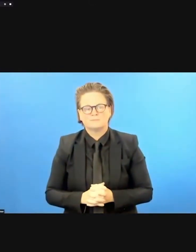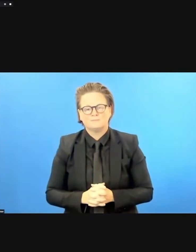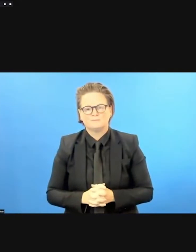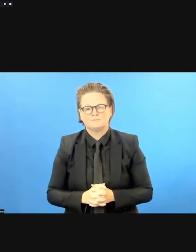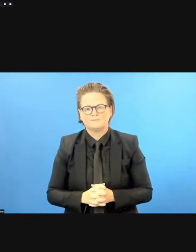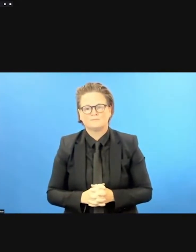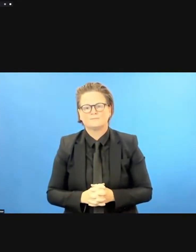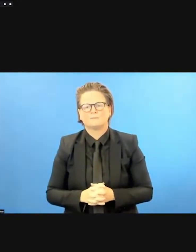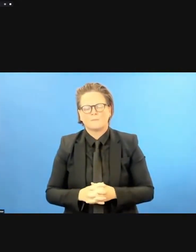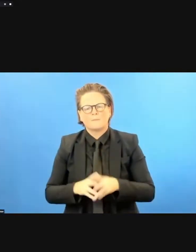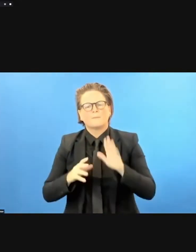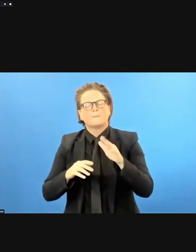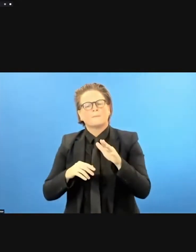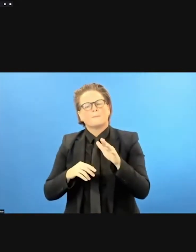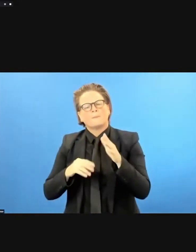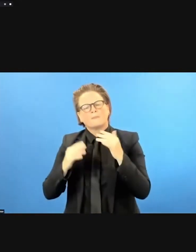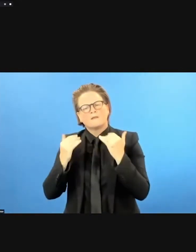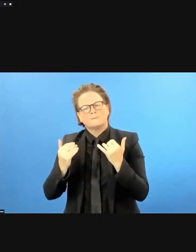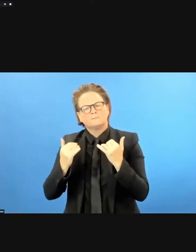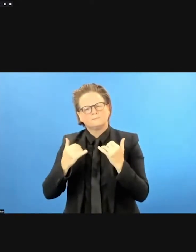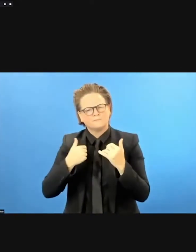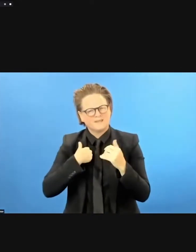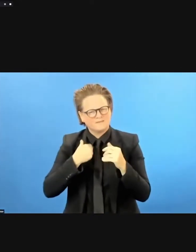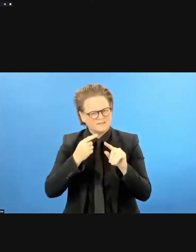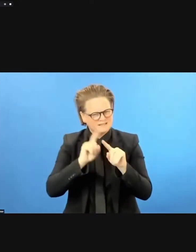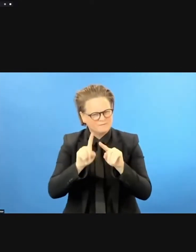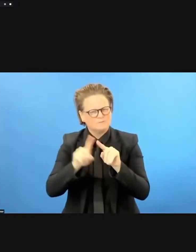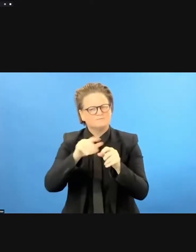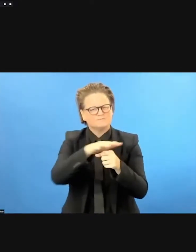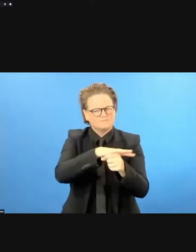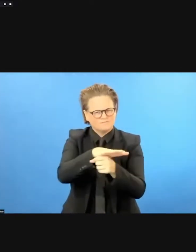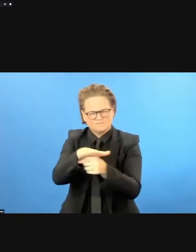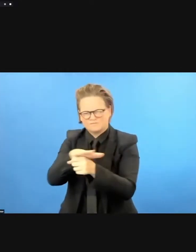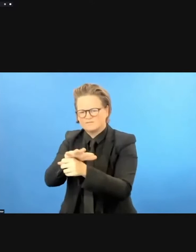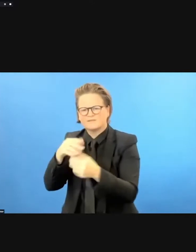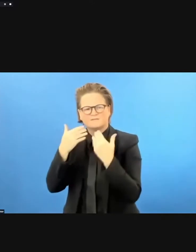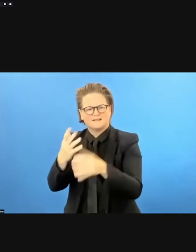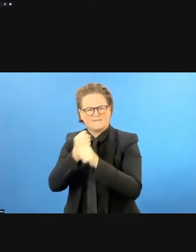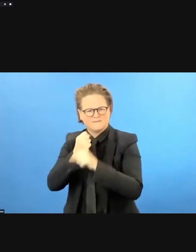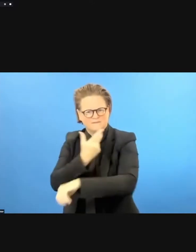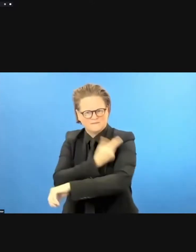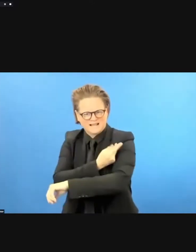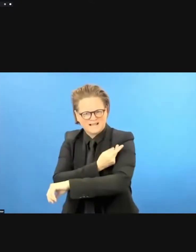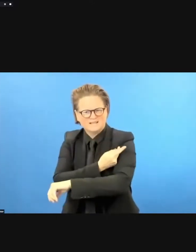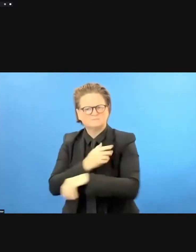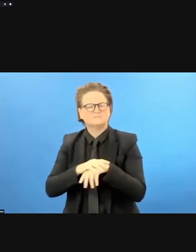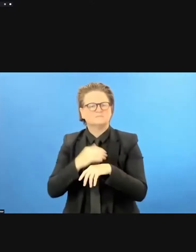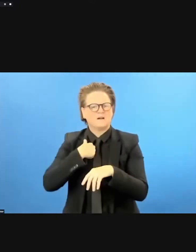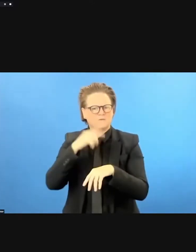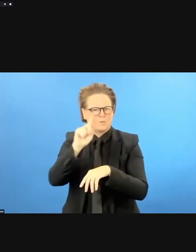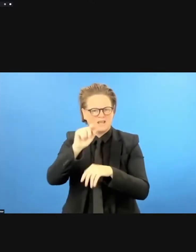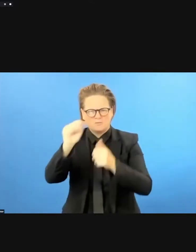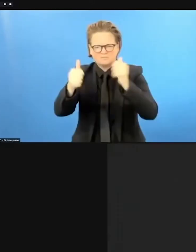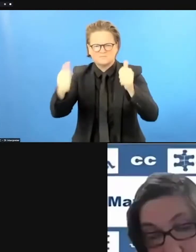Johnson, mobile units being brought to homes. And so perhaps maybe Dr. Bond, if you want to speak to some of